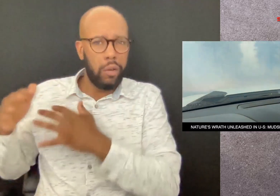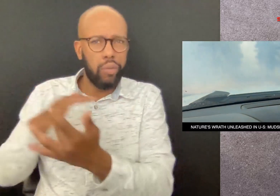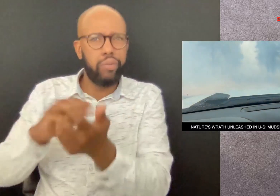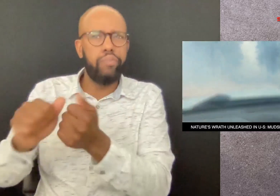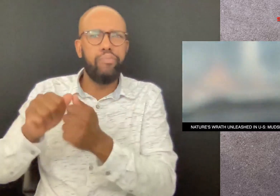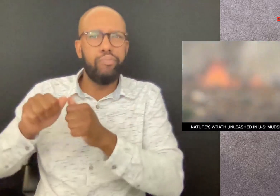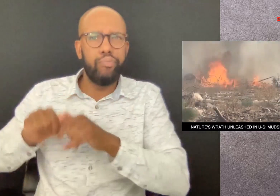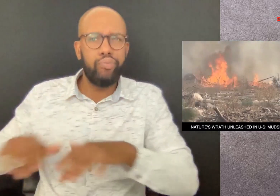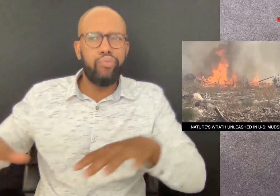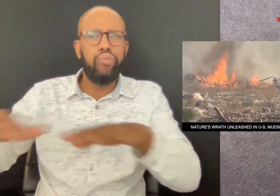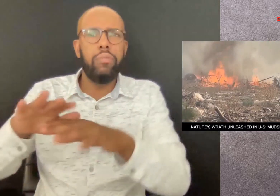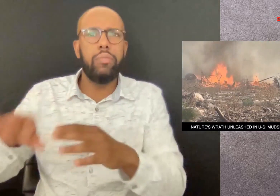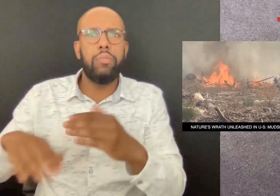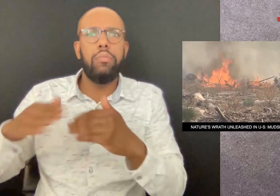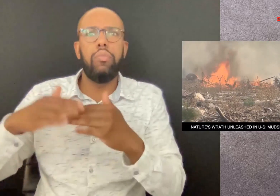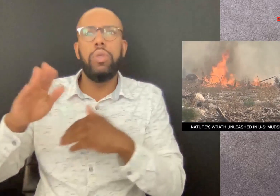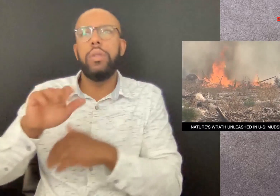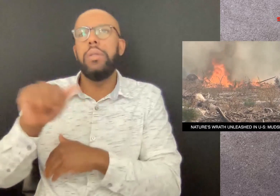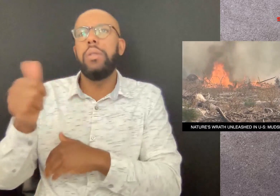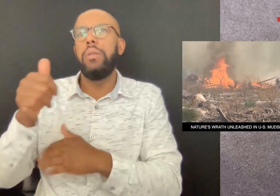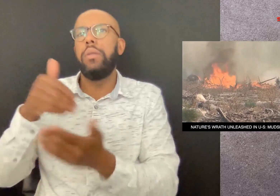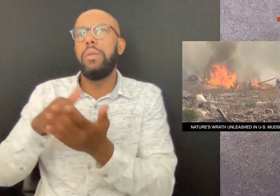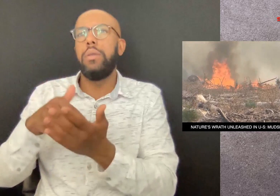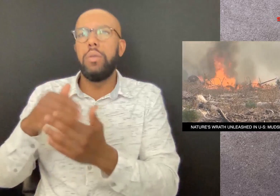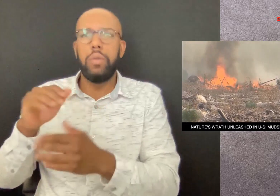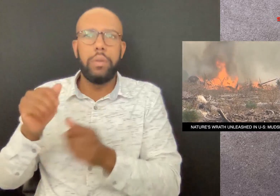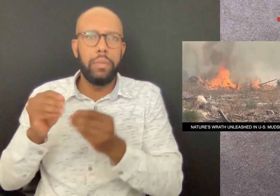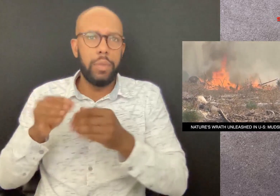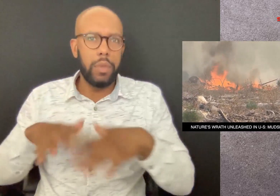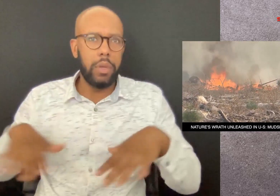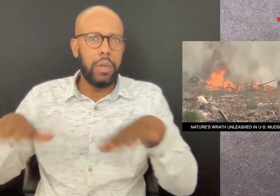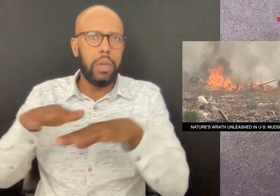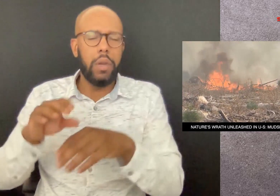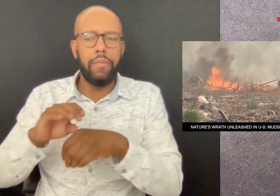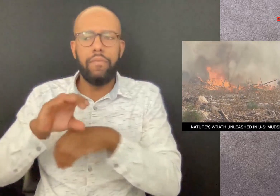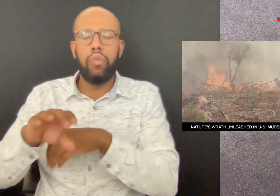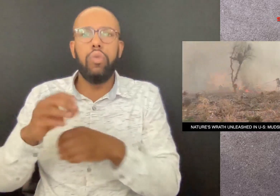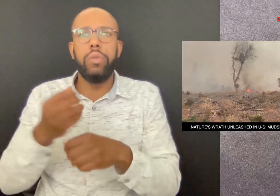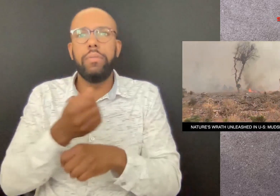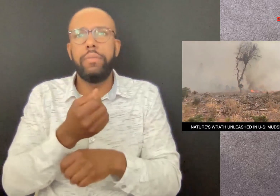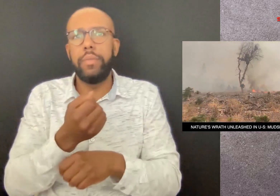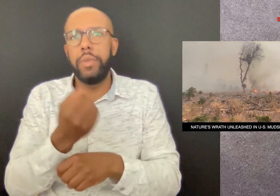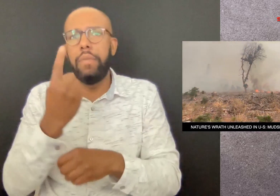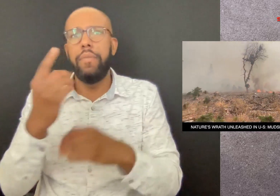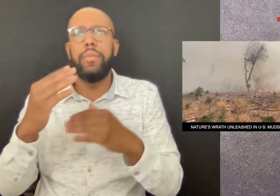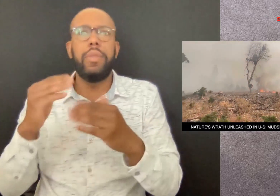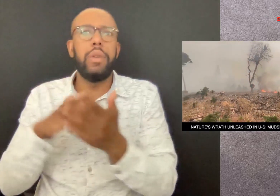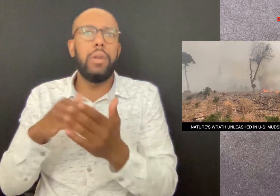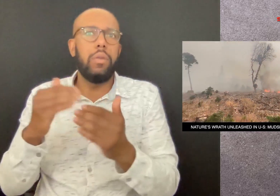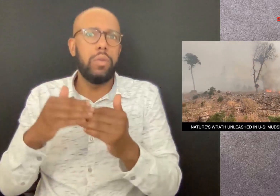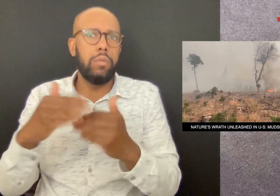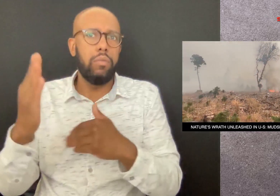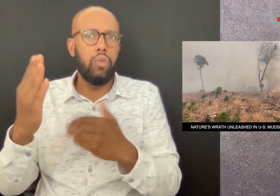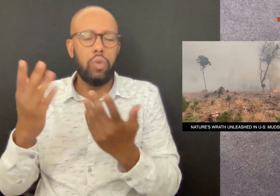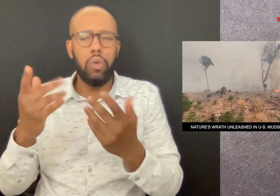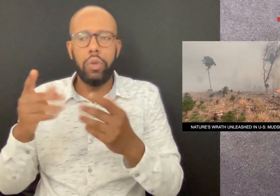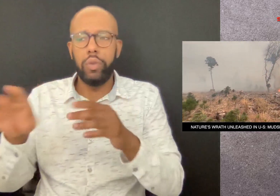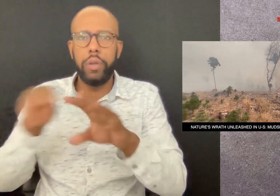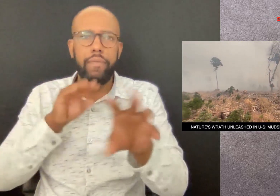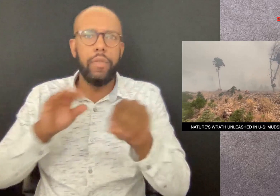the fast-moving wildfire has scorched